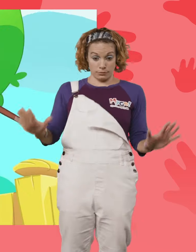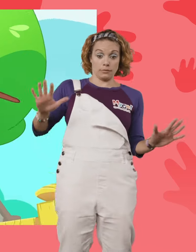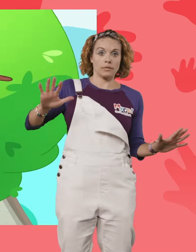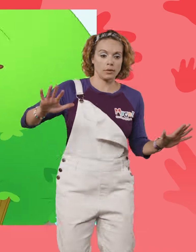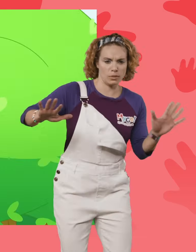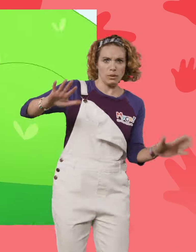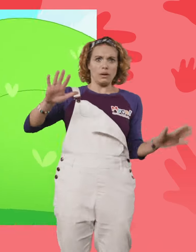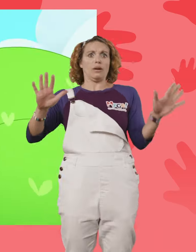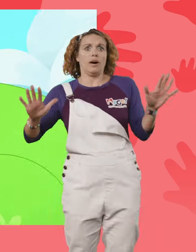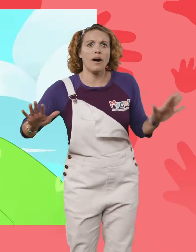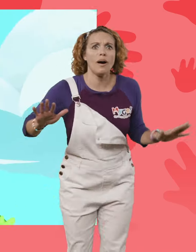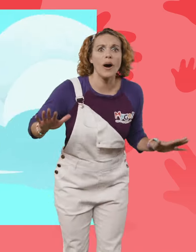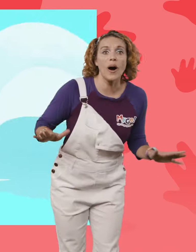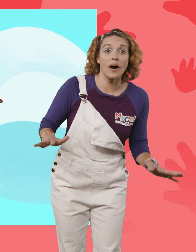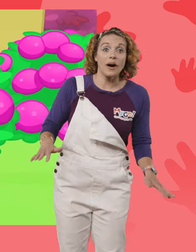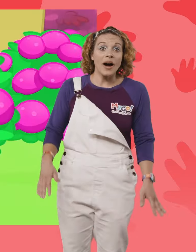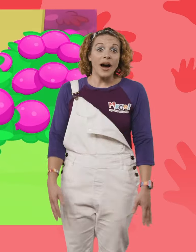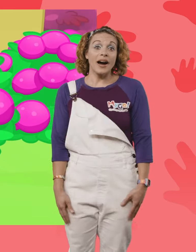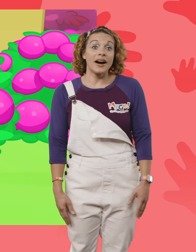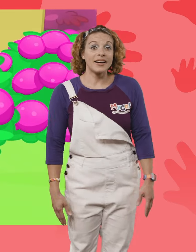Whoa! Whoa!